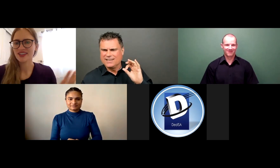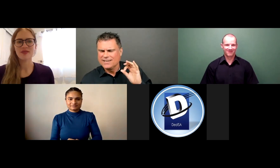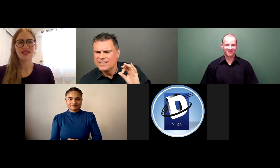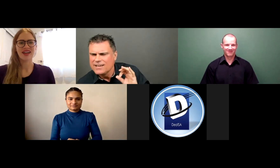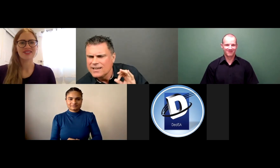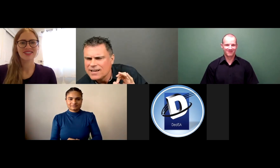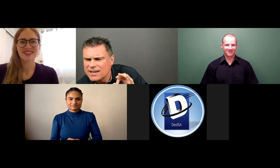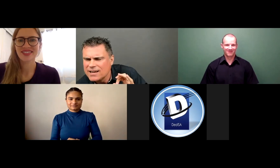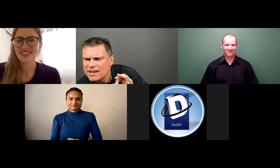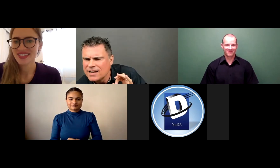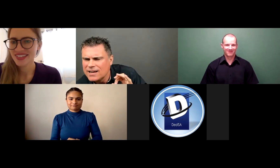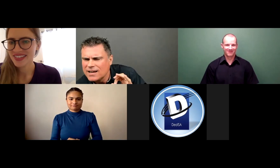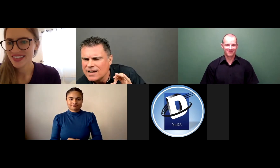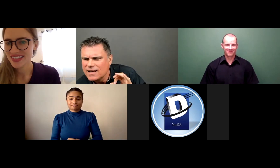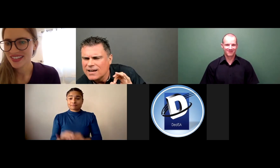Okay, it should be there now.